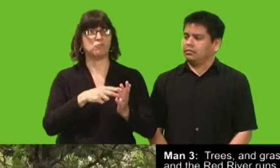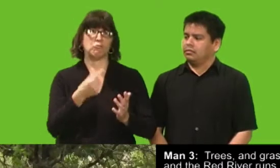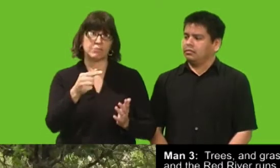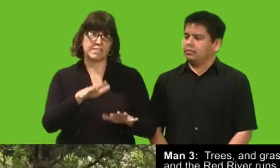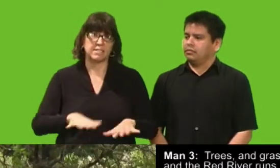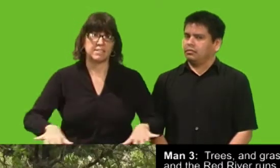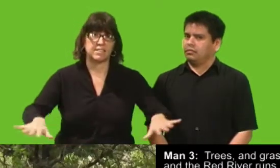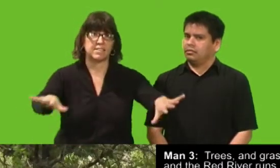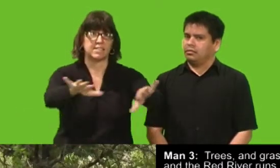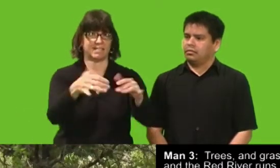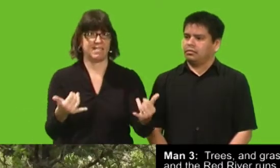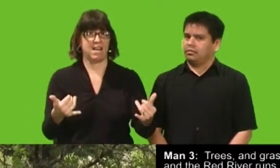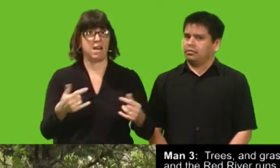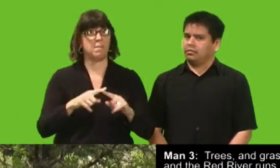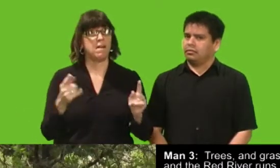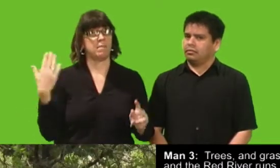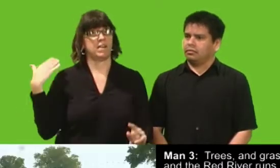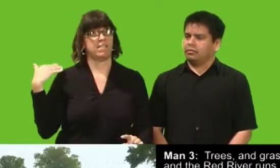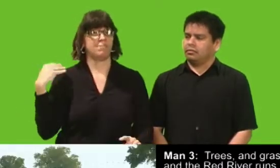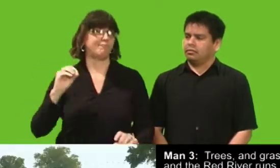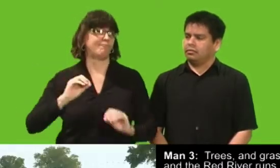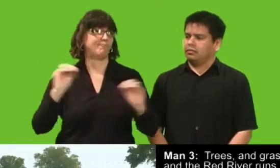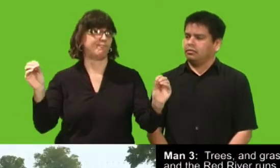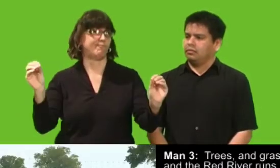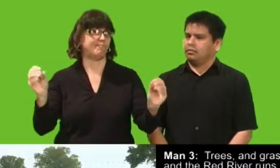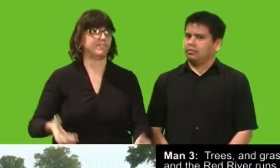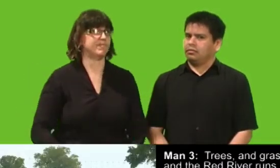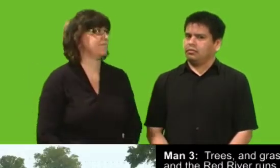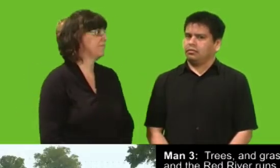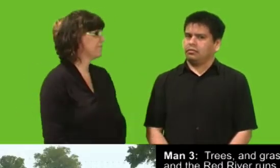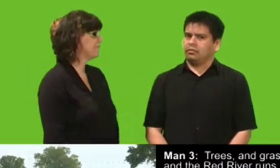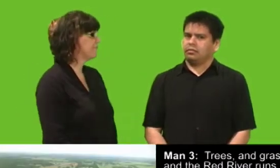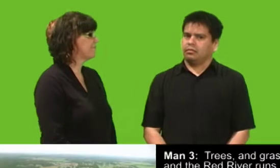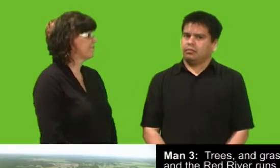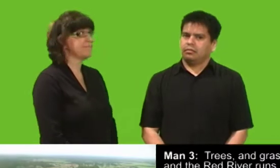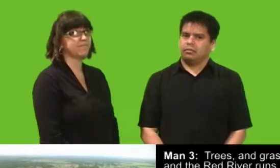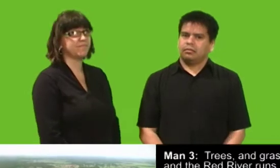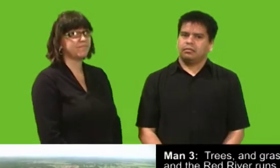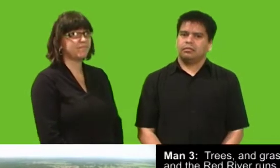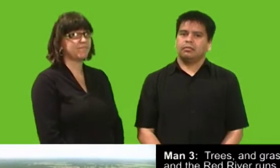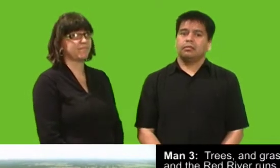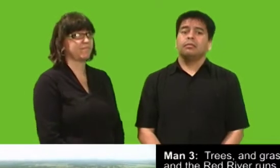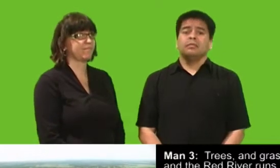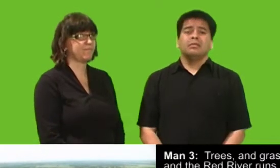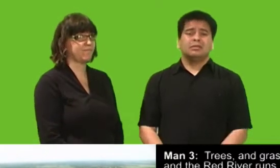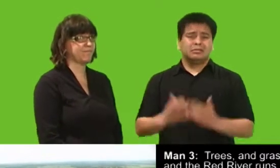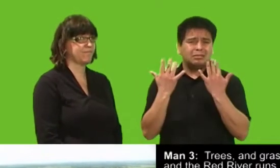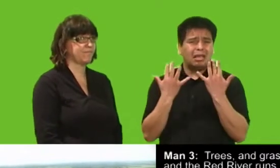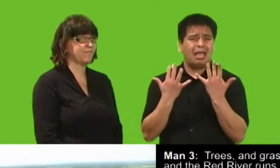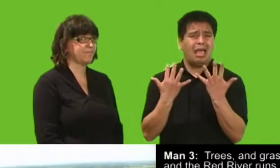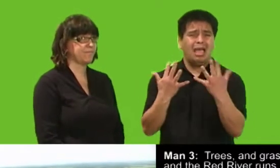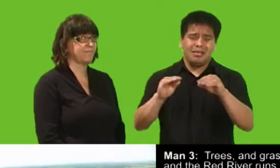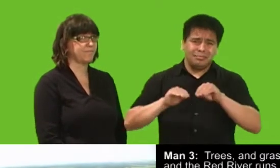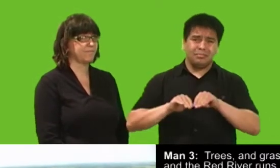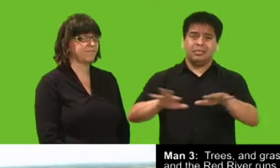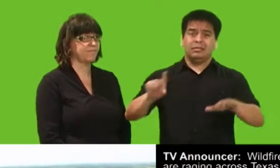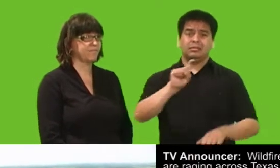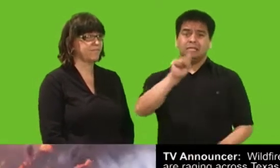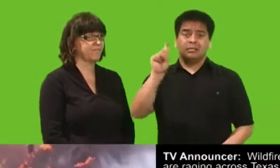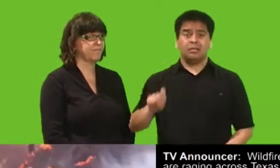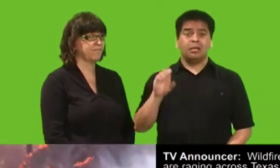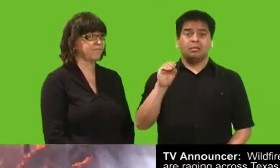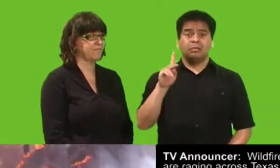and the Red River runs through it. The country was just beautiful. I mean, yeah, there's green out here now, but nothing like it was before.